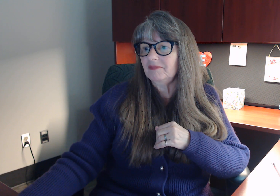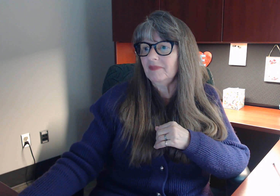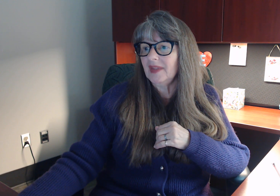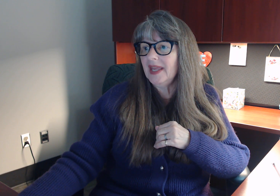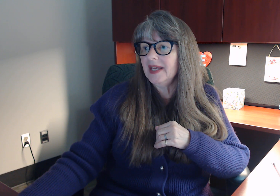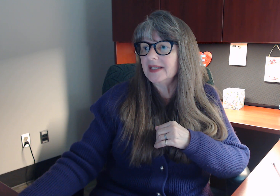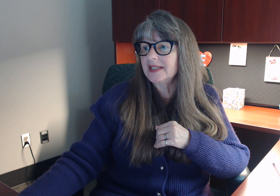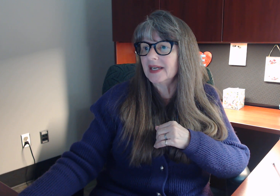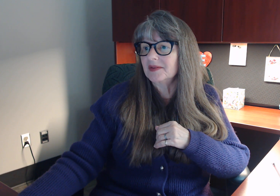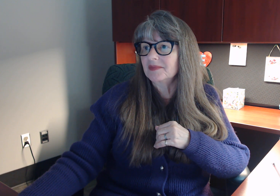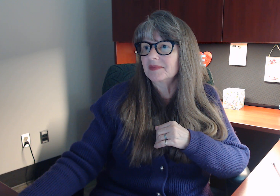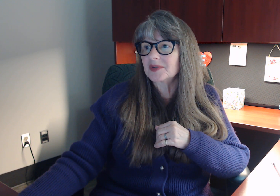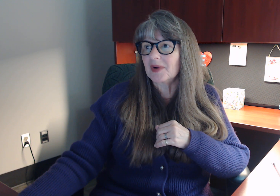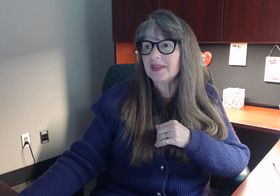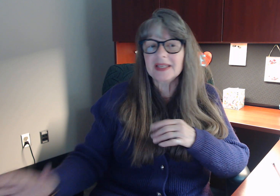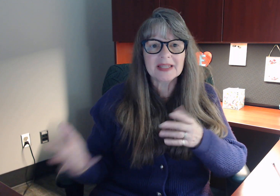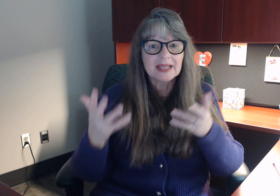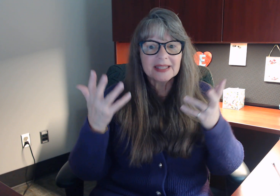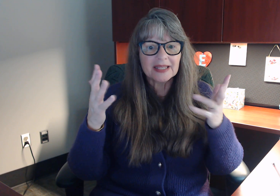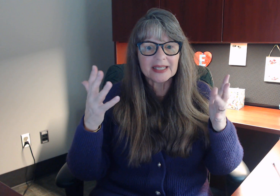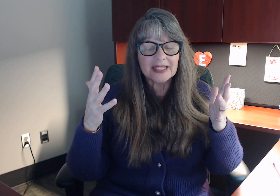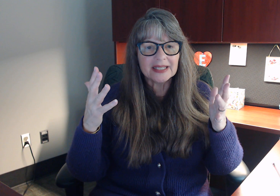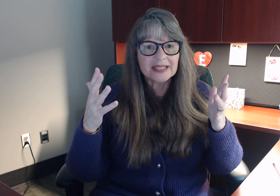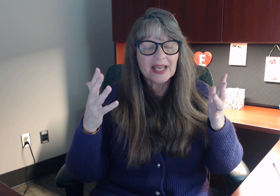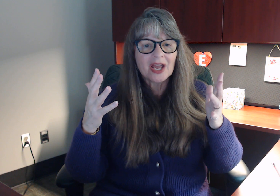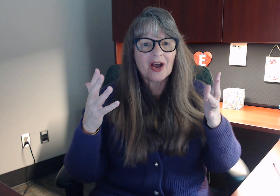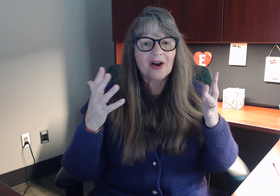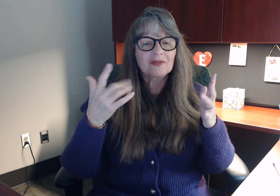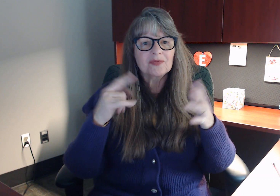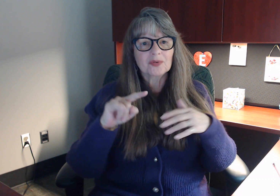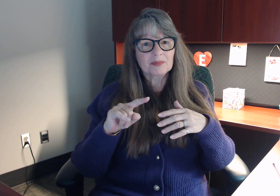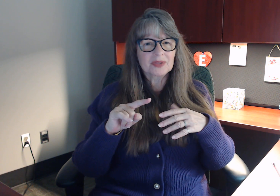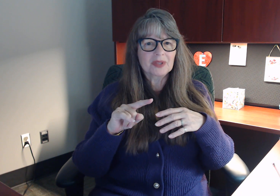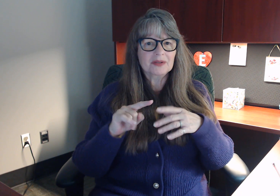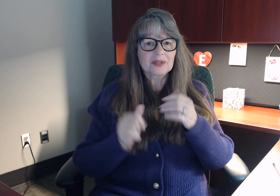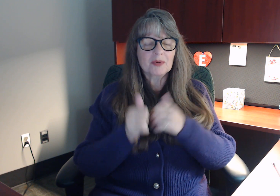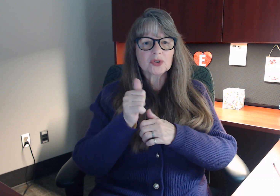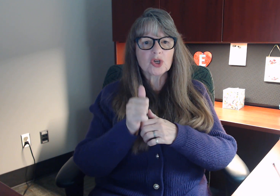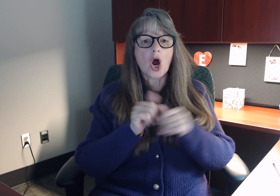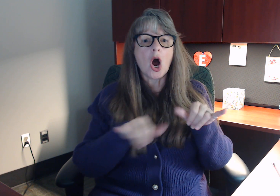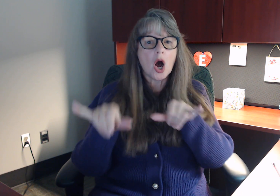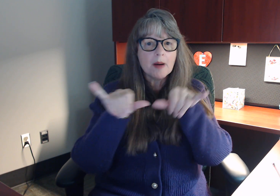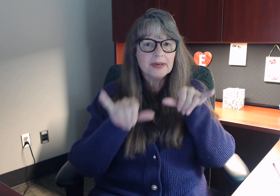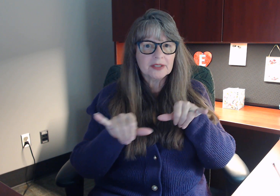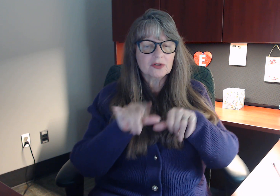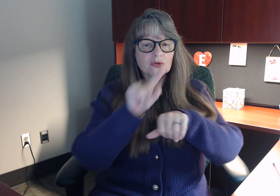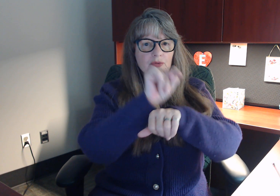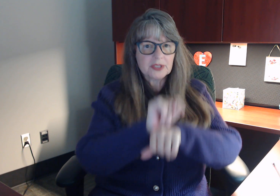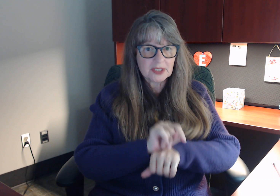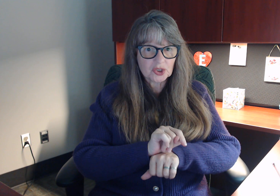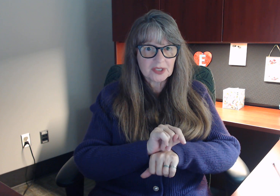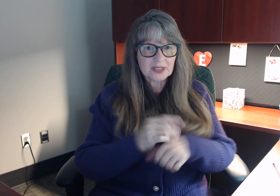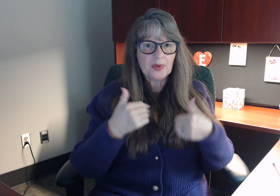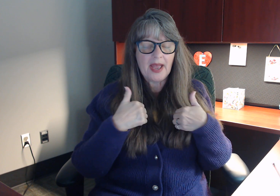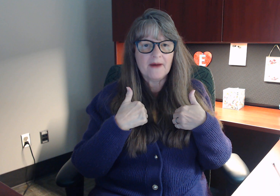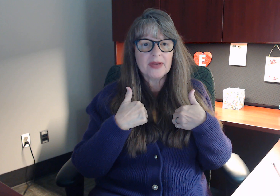now. And so I think that's it for the most common traditions that we have,